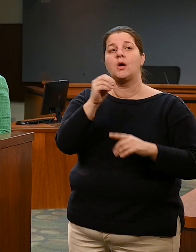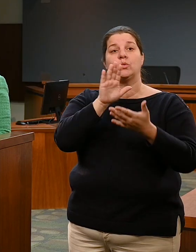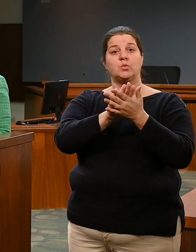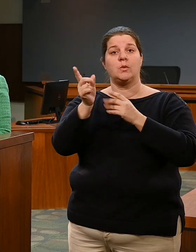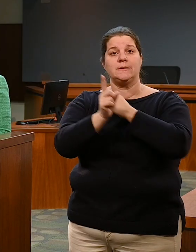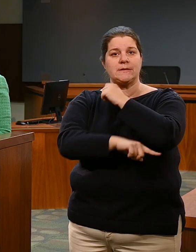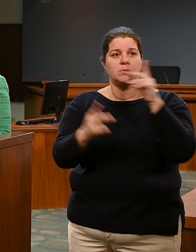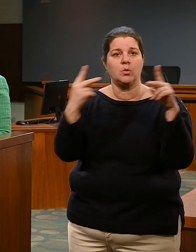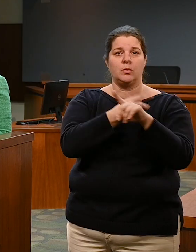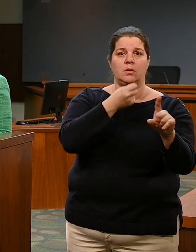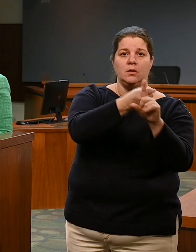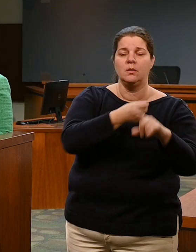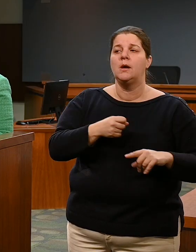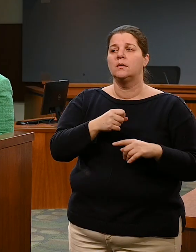discipline.